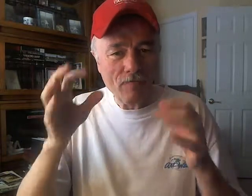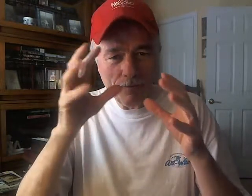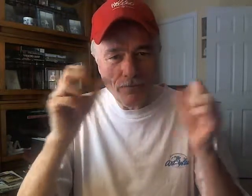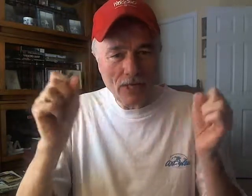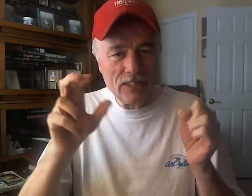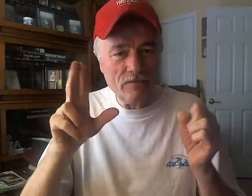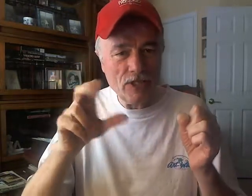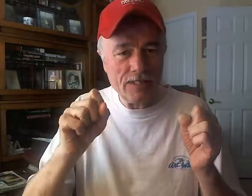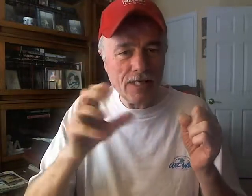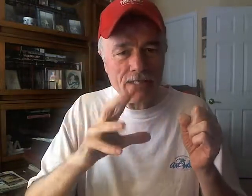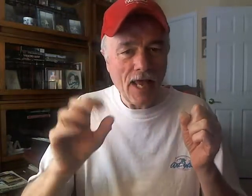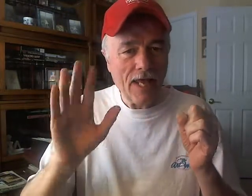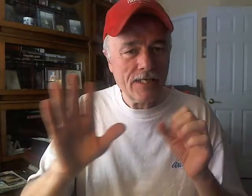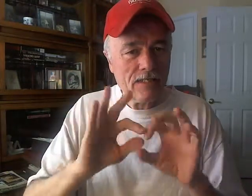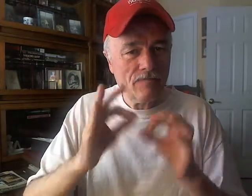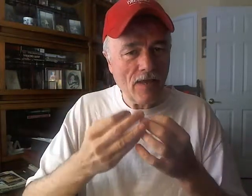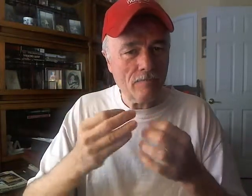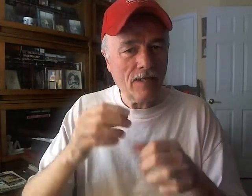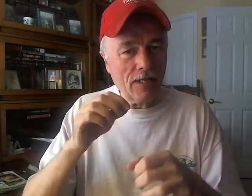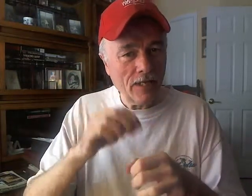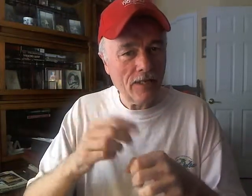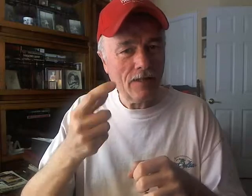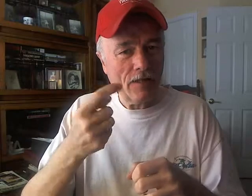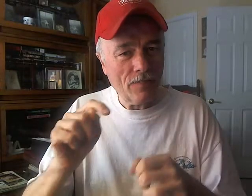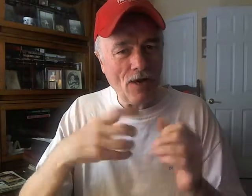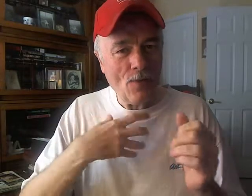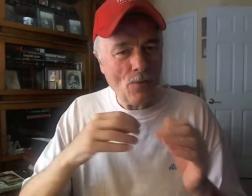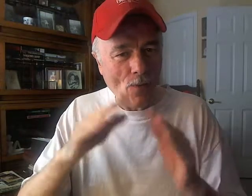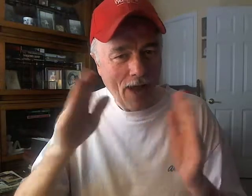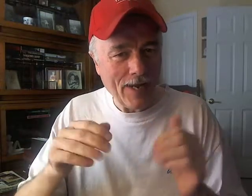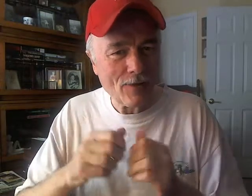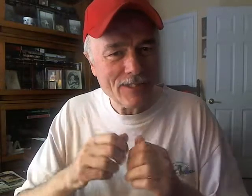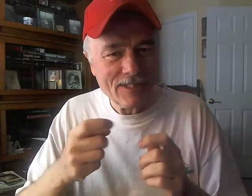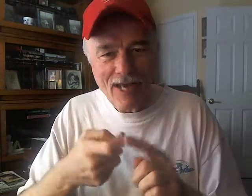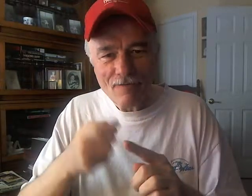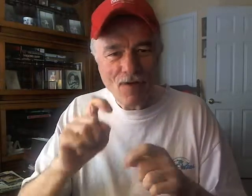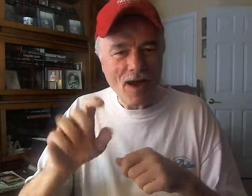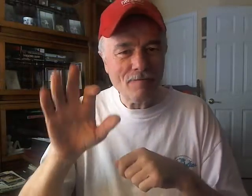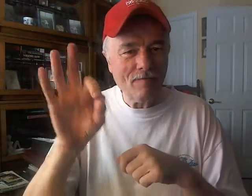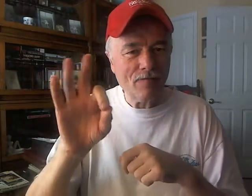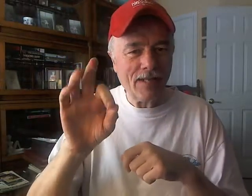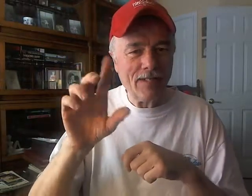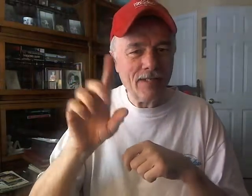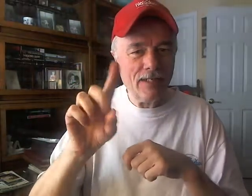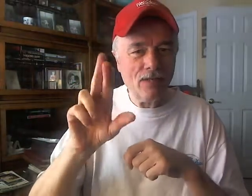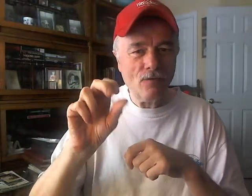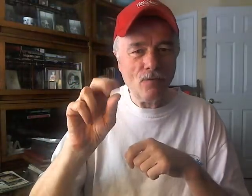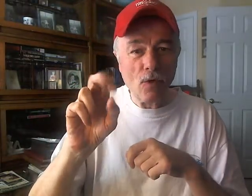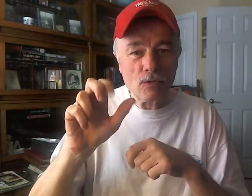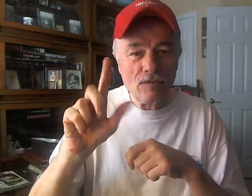the business. Spin the White House. Bob, Betty D.